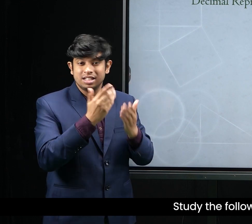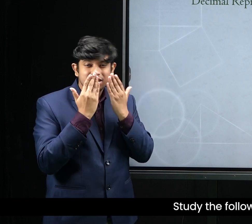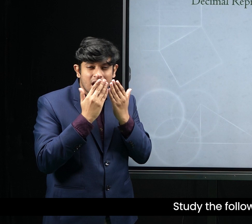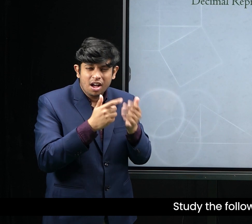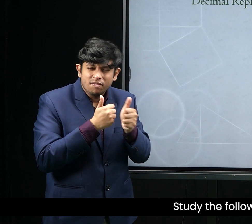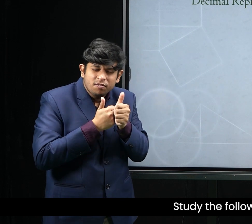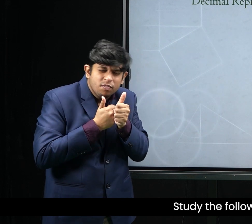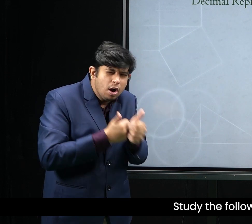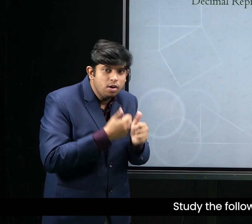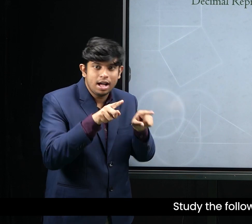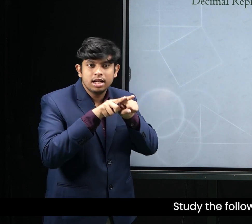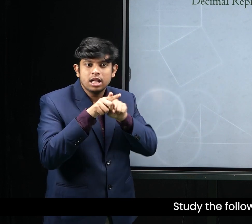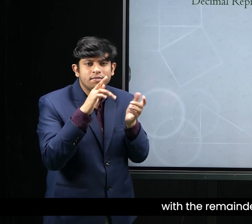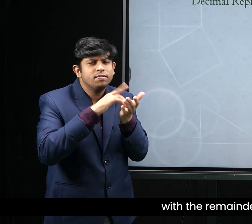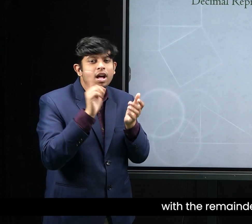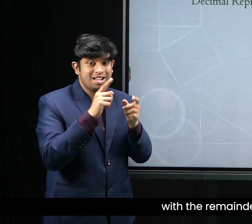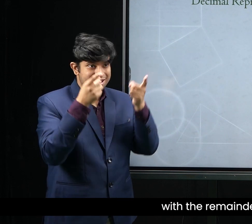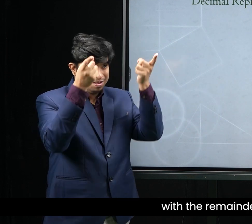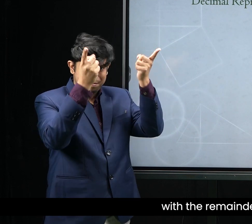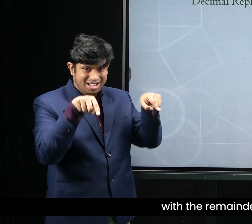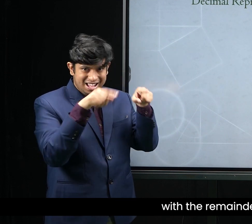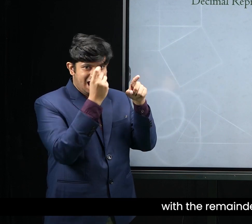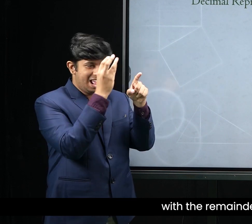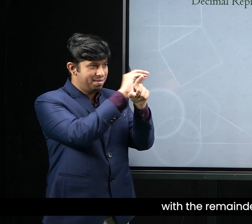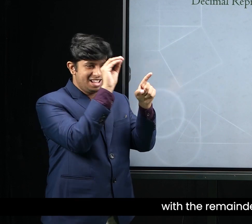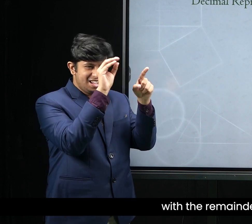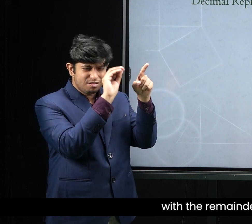Study the following examples where the remainder is always 0.